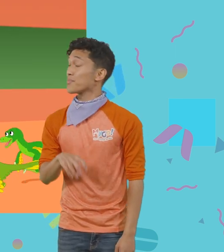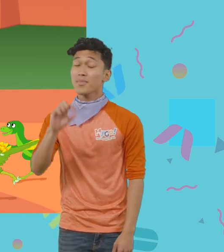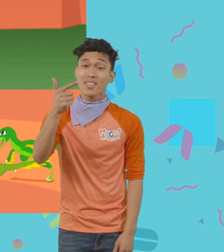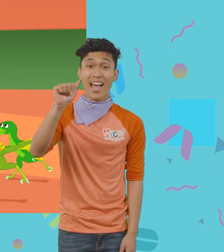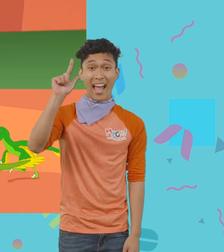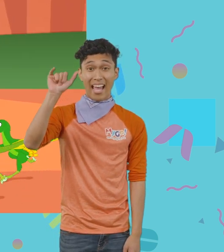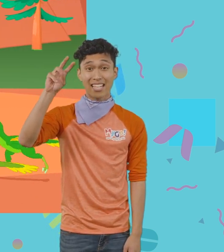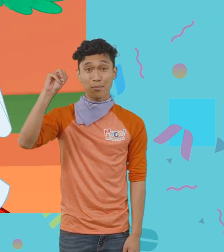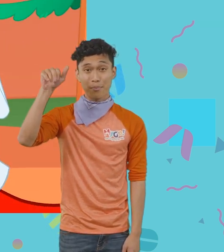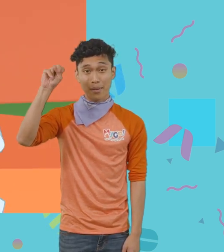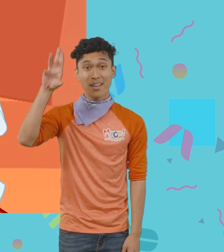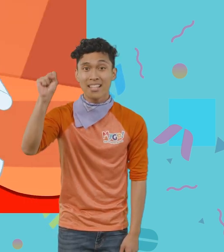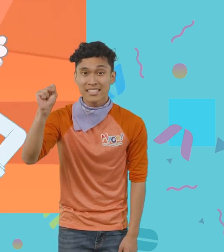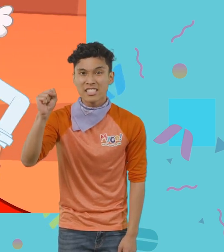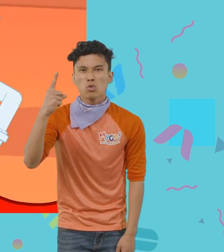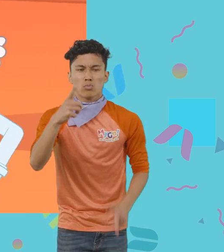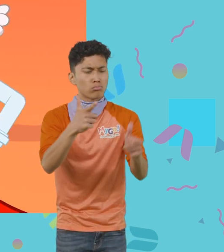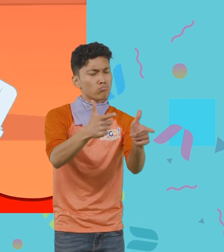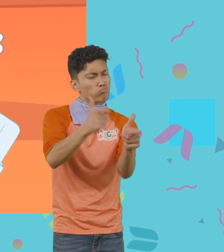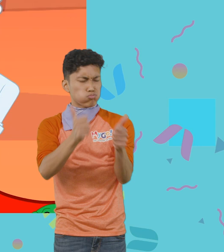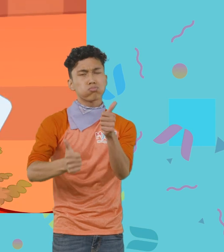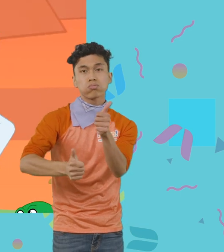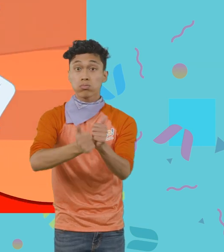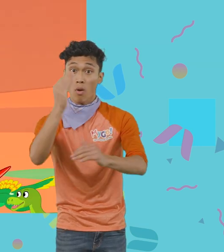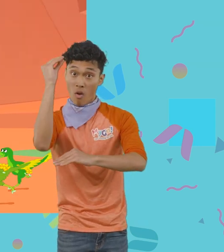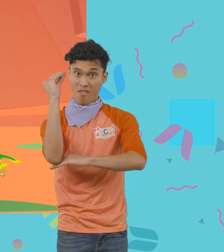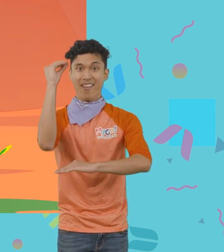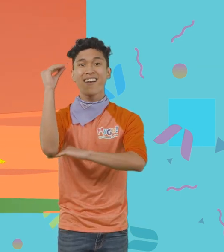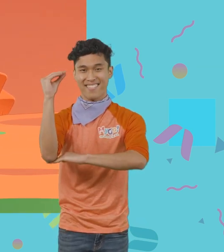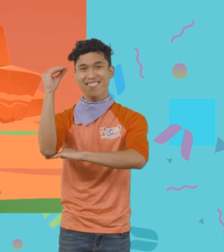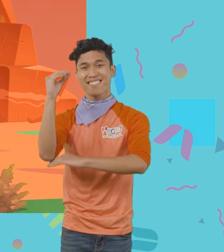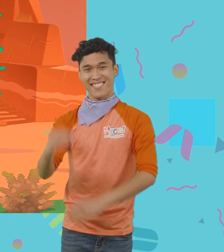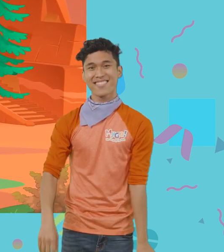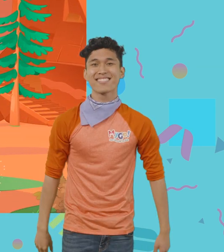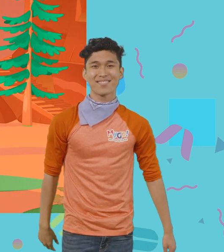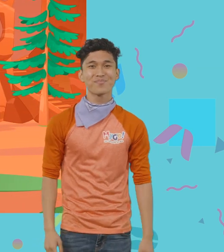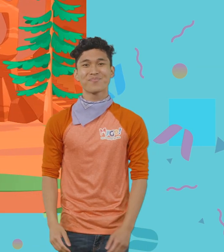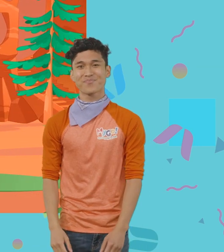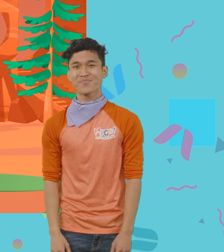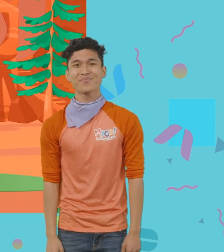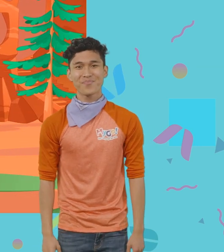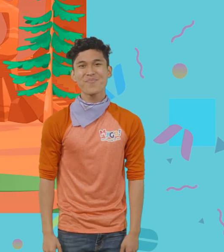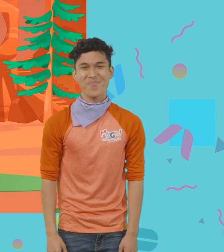A Gallimimus is one of the fastest dinosaurs there is!